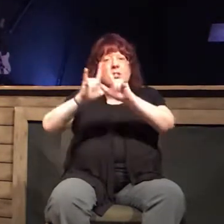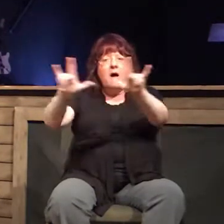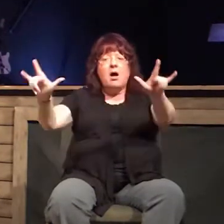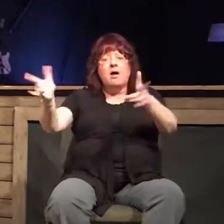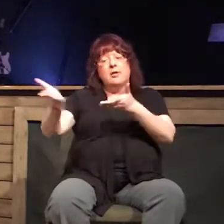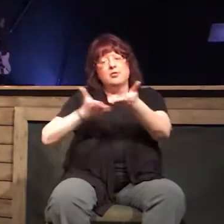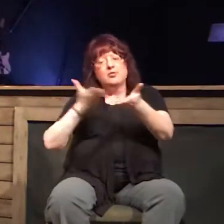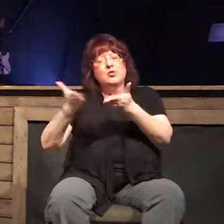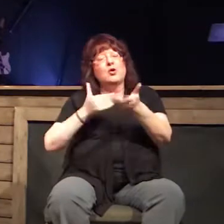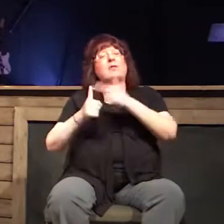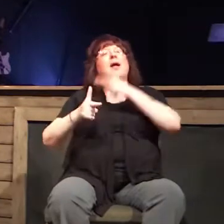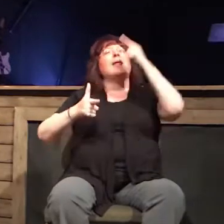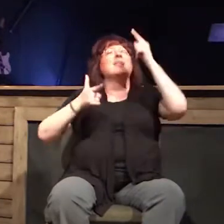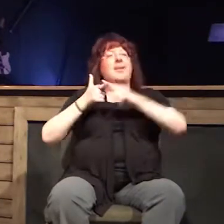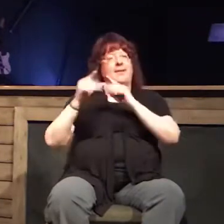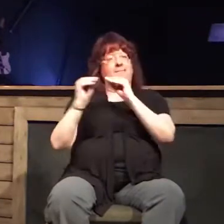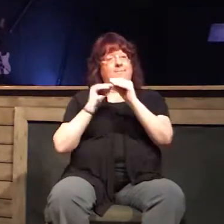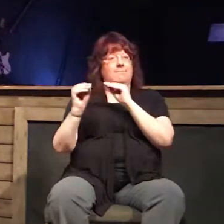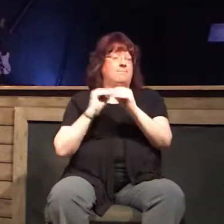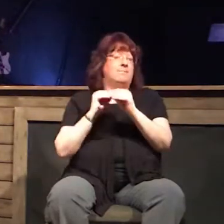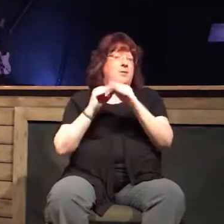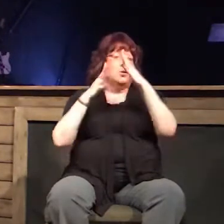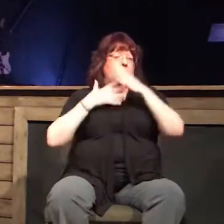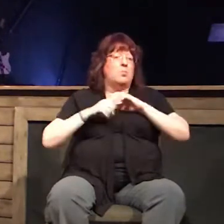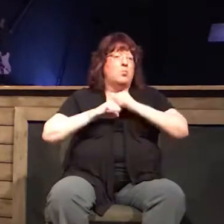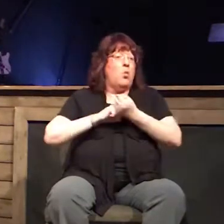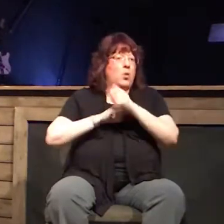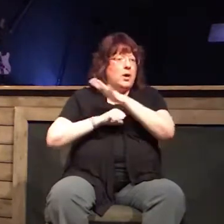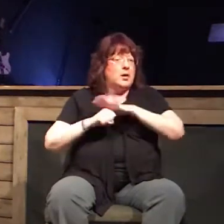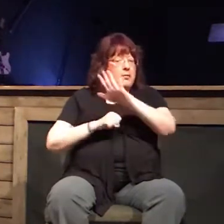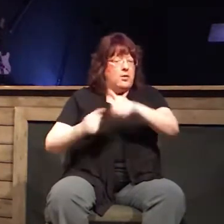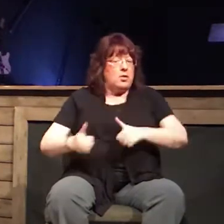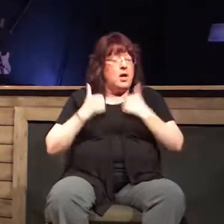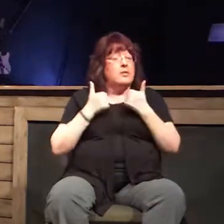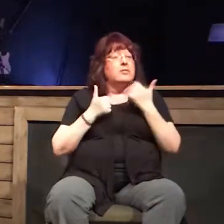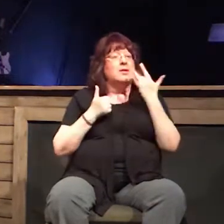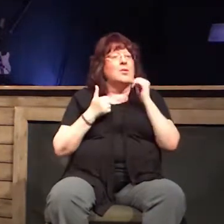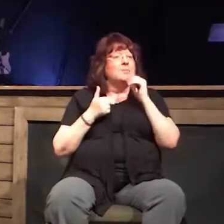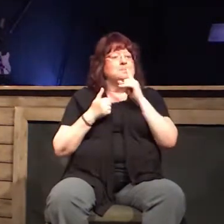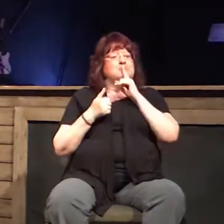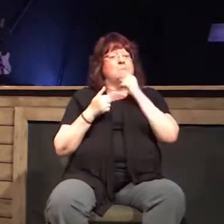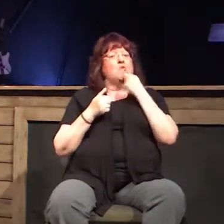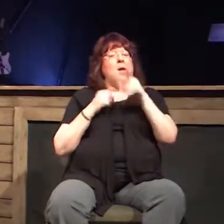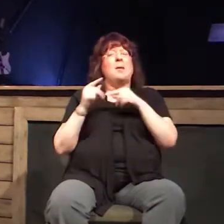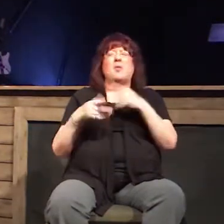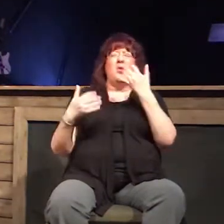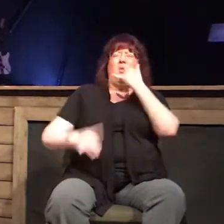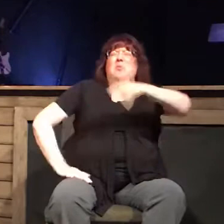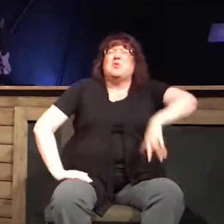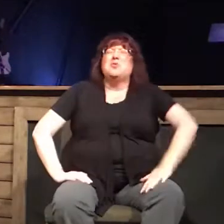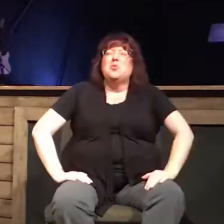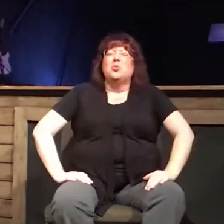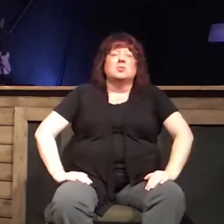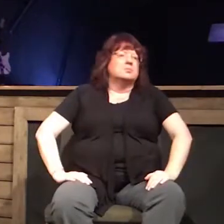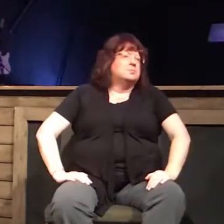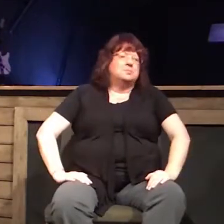and serve before we begin to correct those broken areas of their lives. That's why we don't say to people, what's wrong with